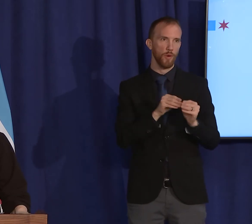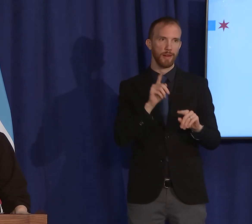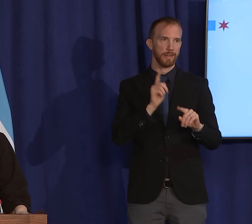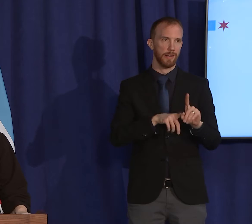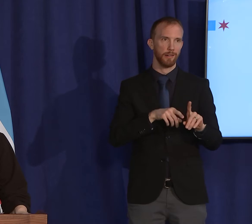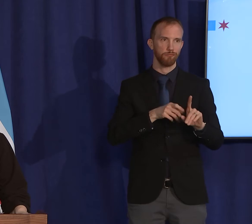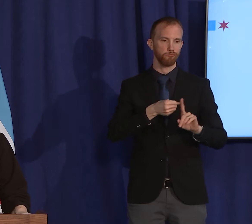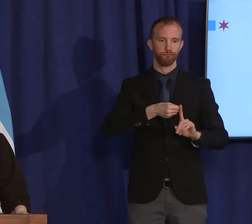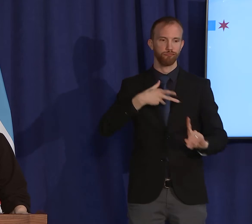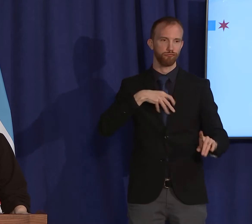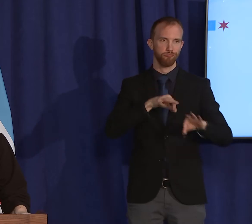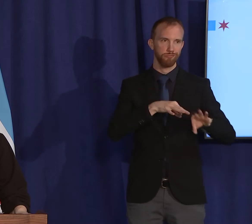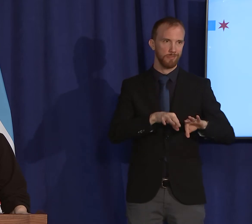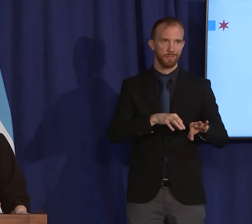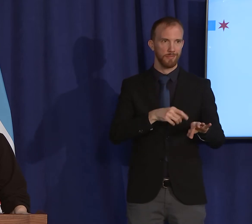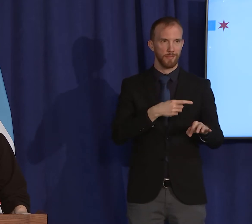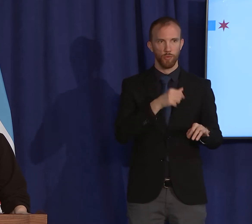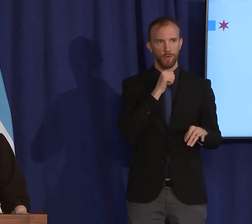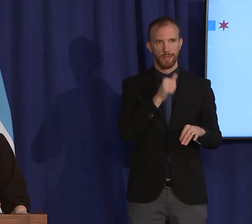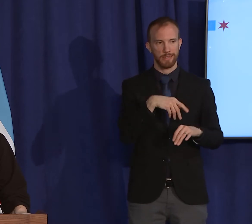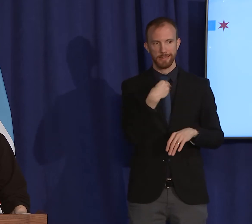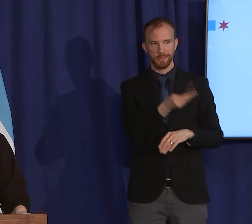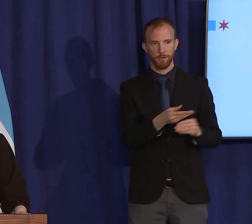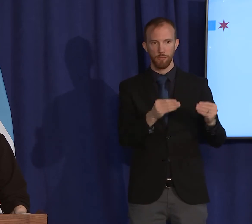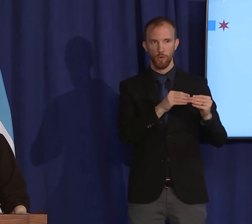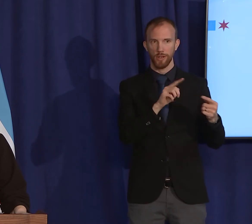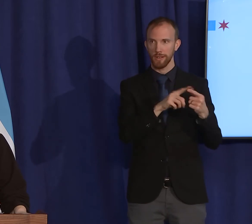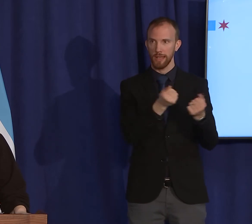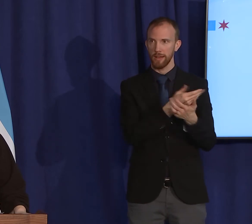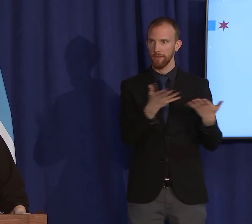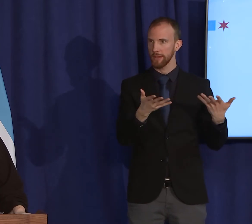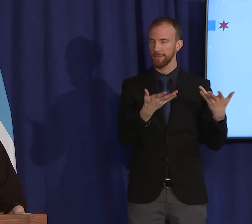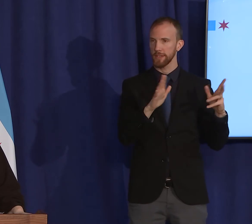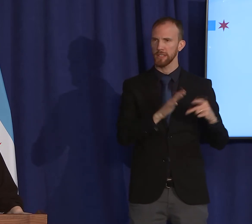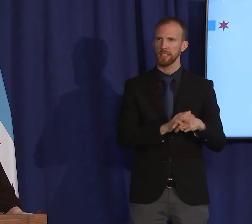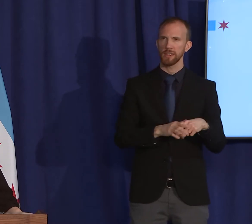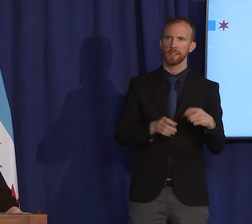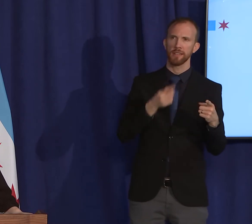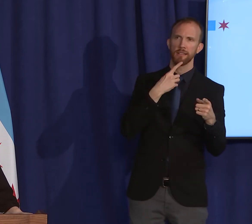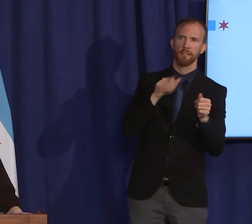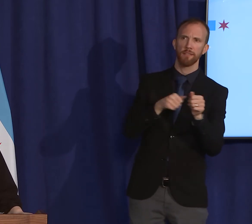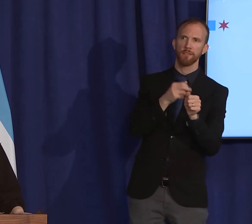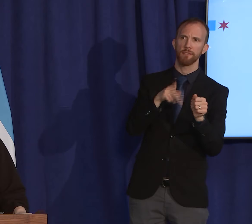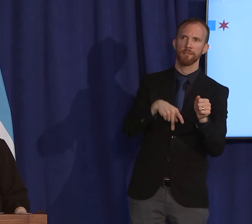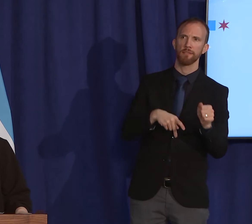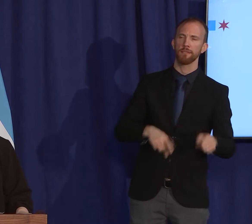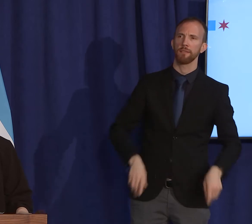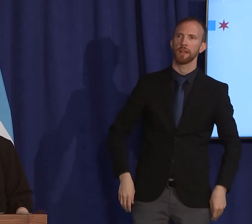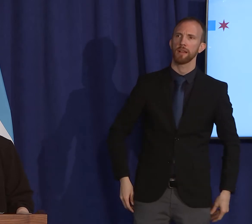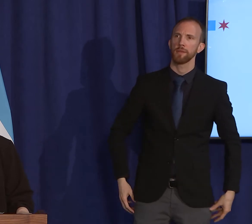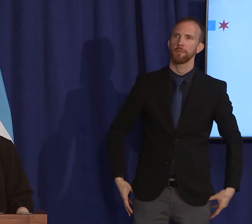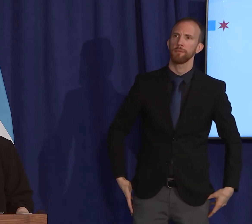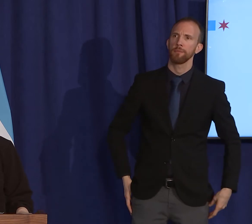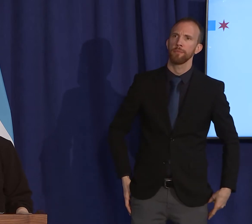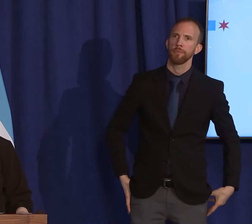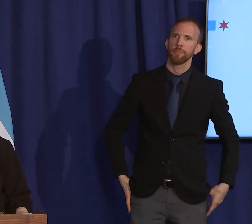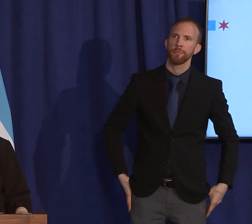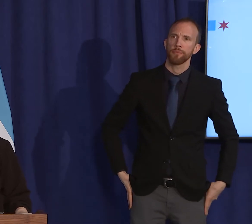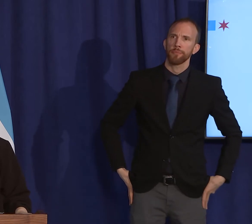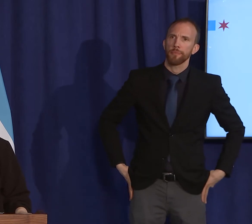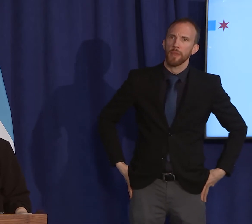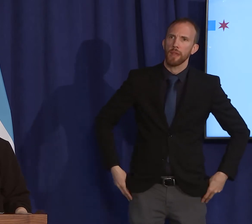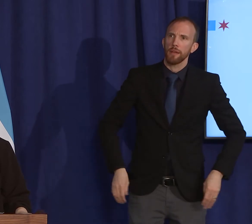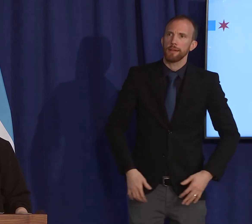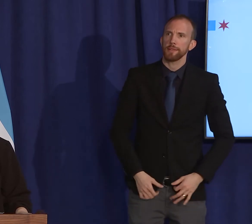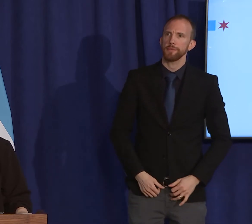won't be getting more vaccine until everything is resolved there. Just follow up on that, though, yeah. From here, because if we just follow up on that,